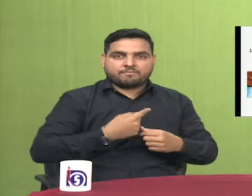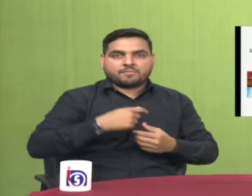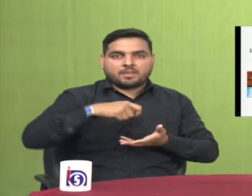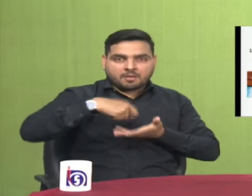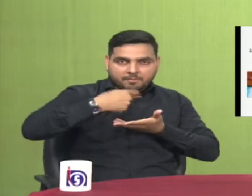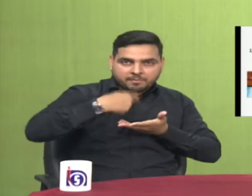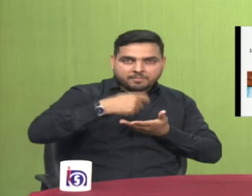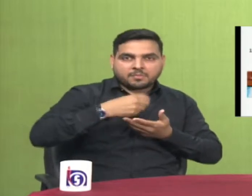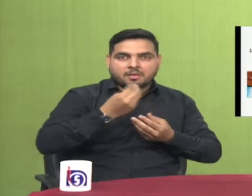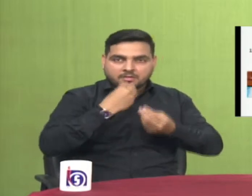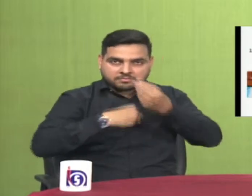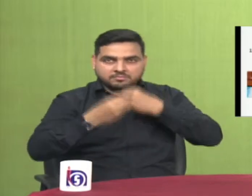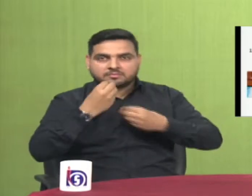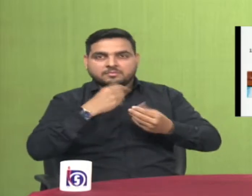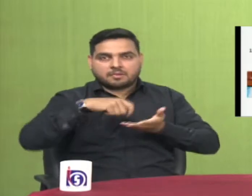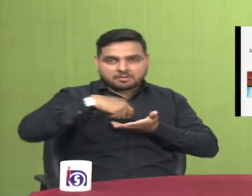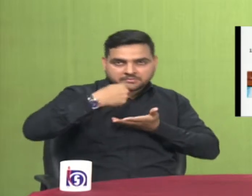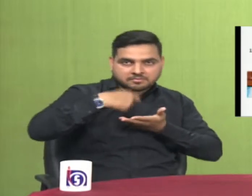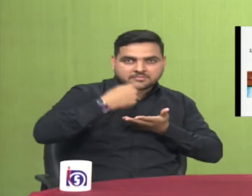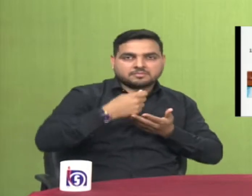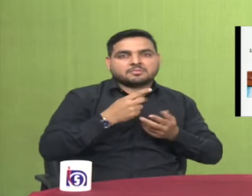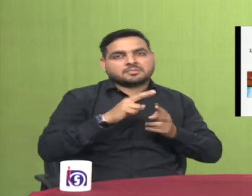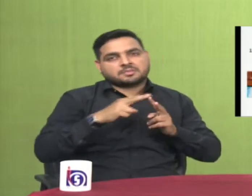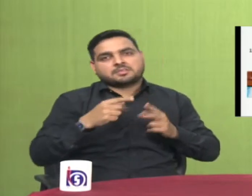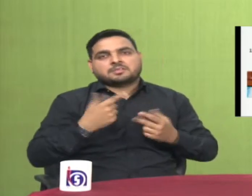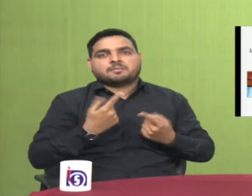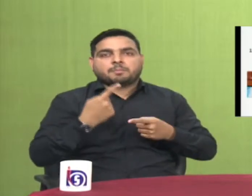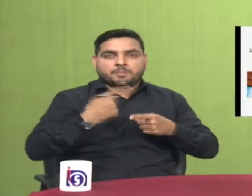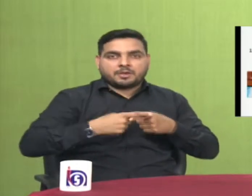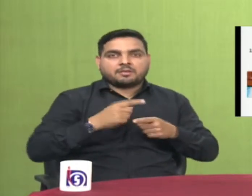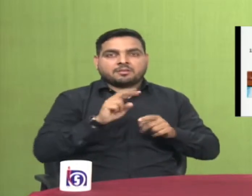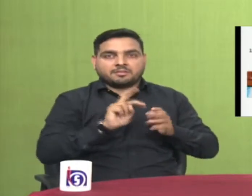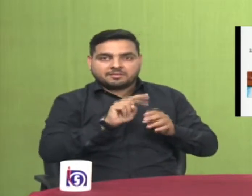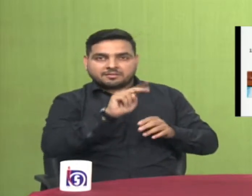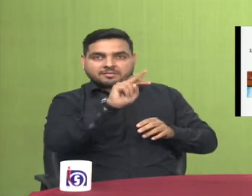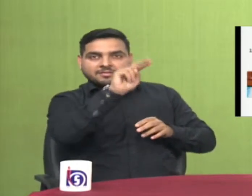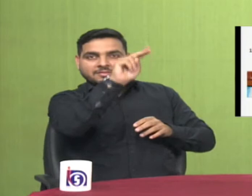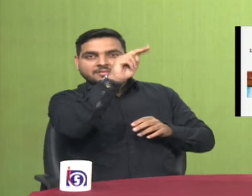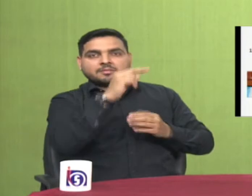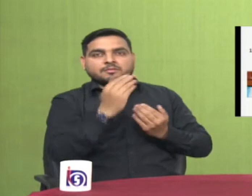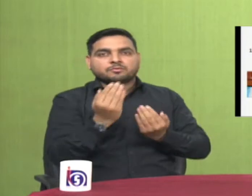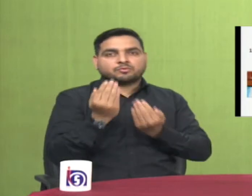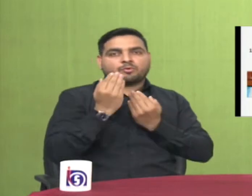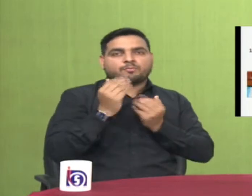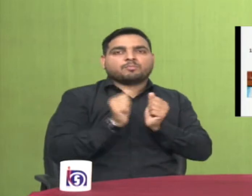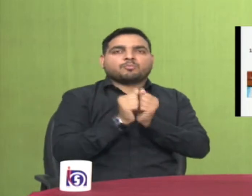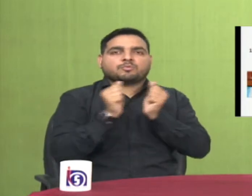can climb stairs, scribble, eats by self.